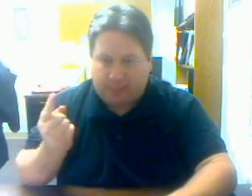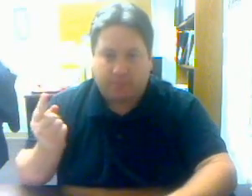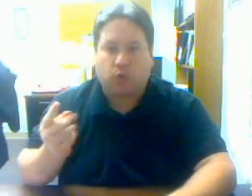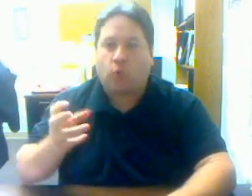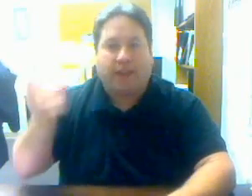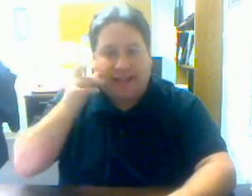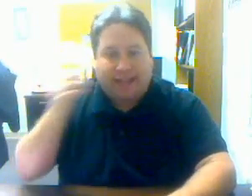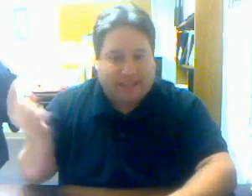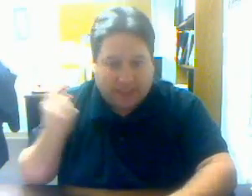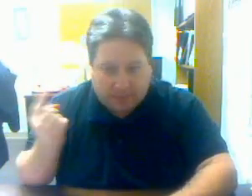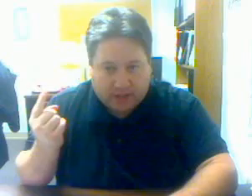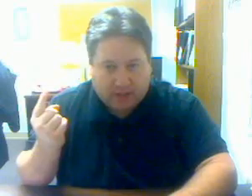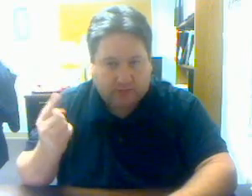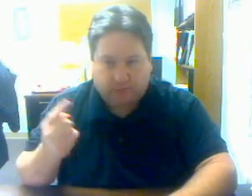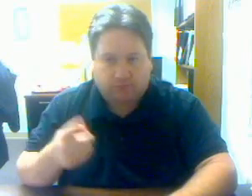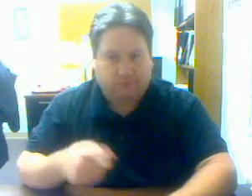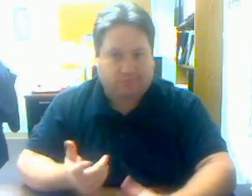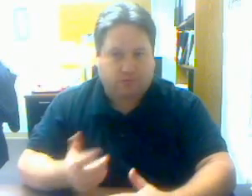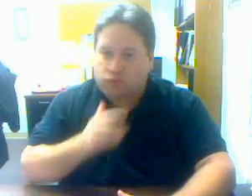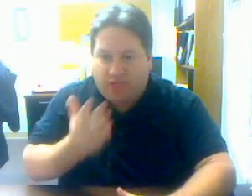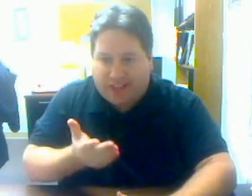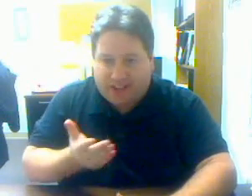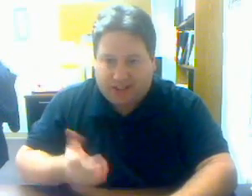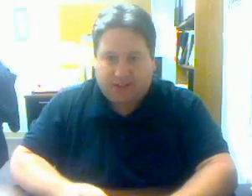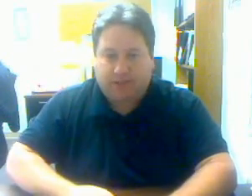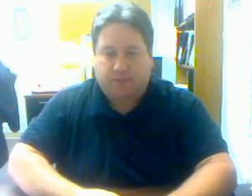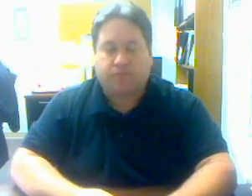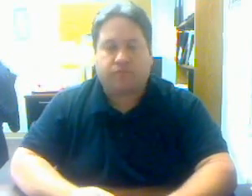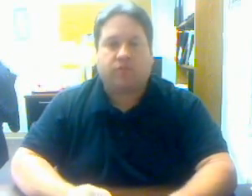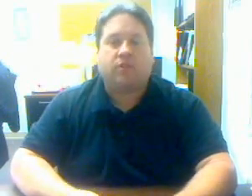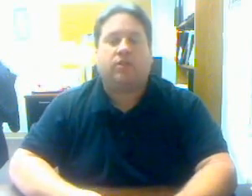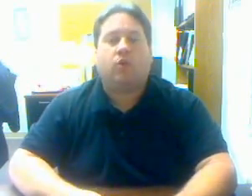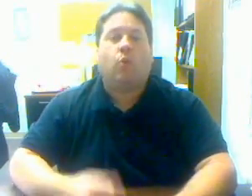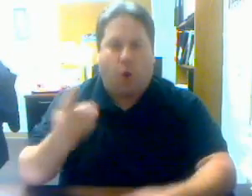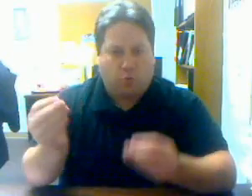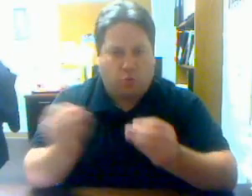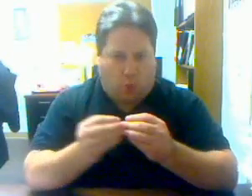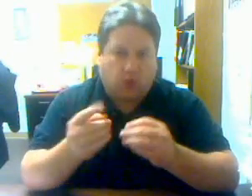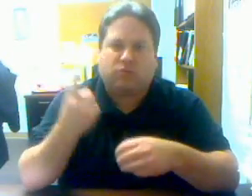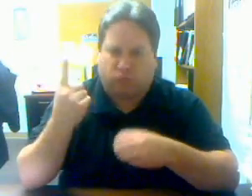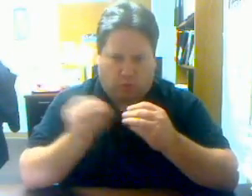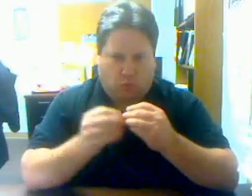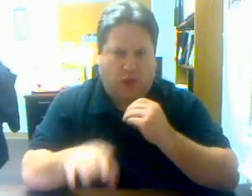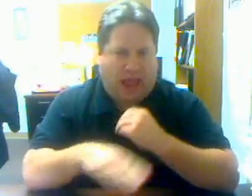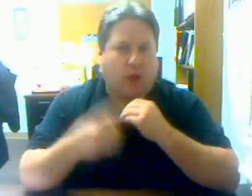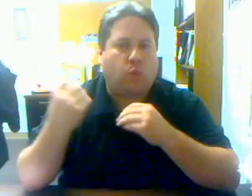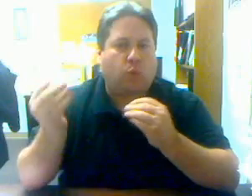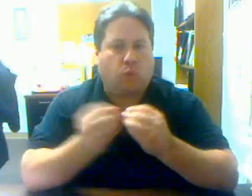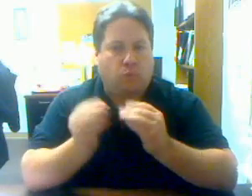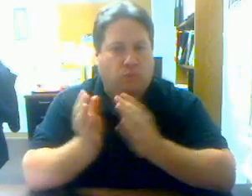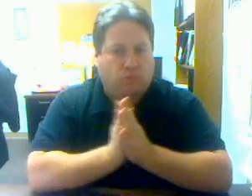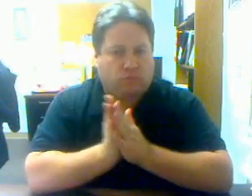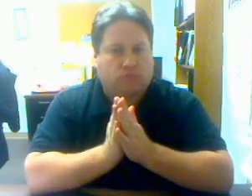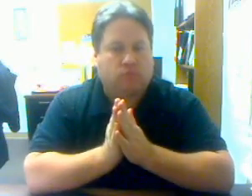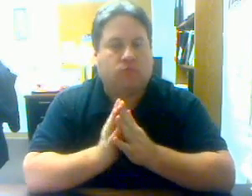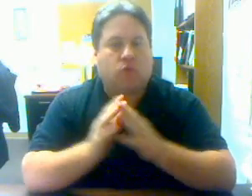And the last major one is communication. When you can't communicate your wants and your needs,